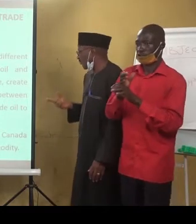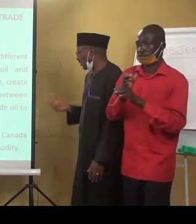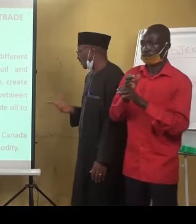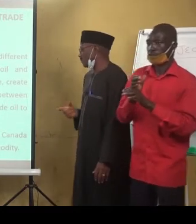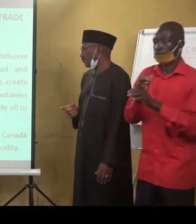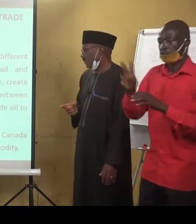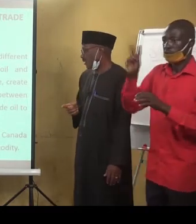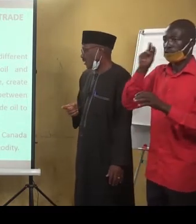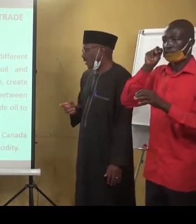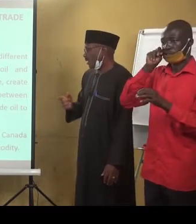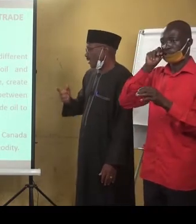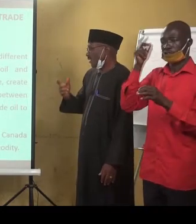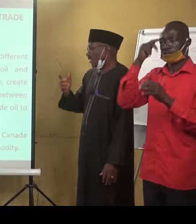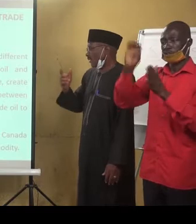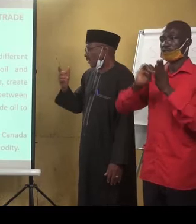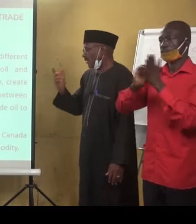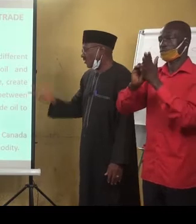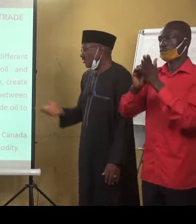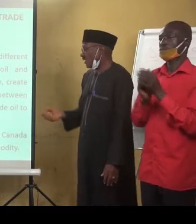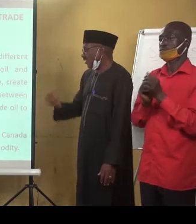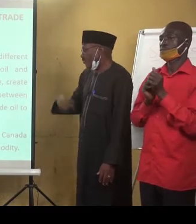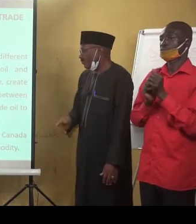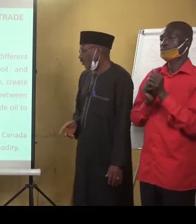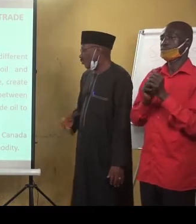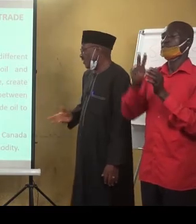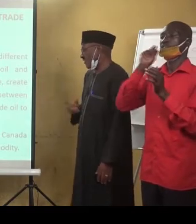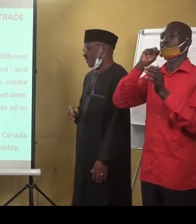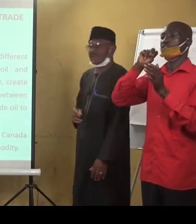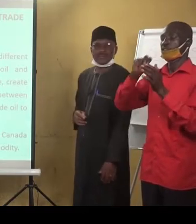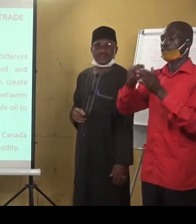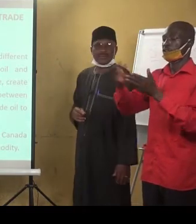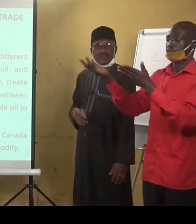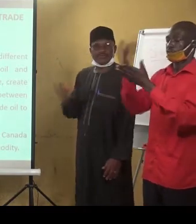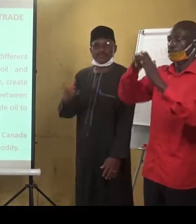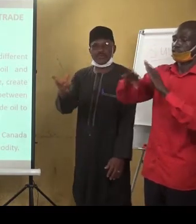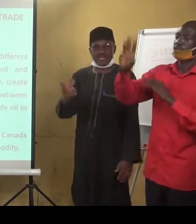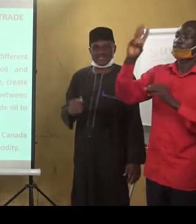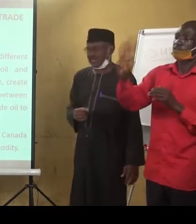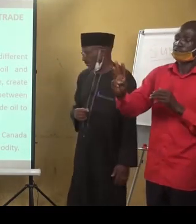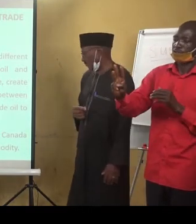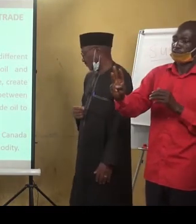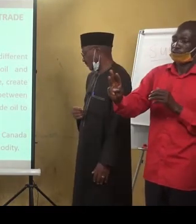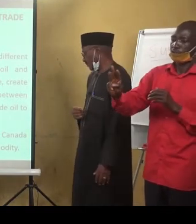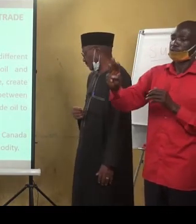Nigeria, for example, Nigeria import wheat from